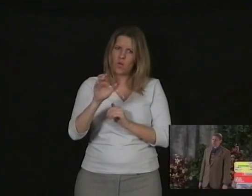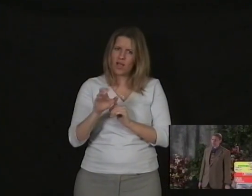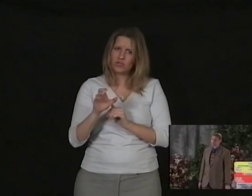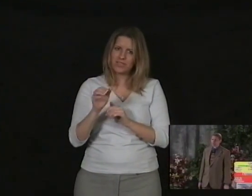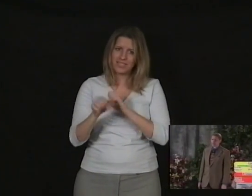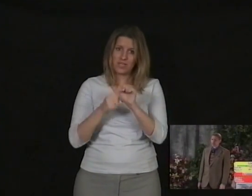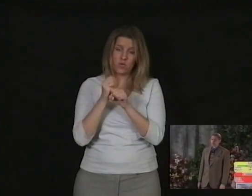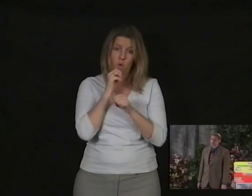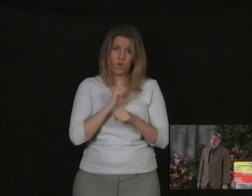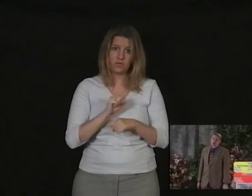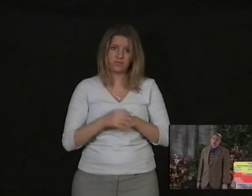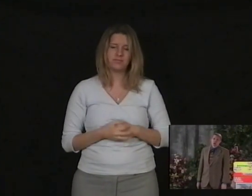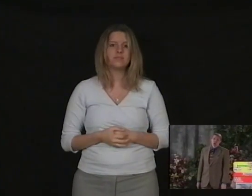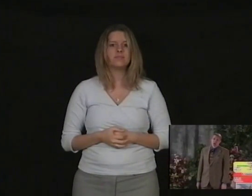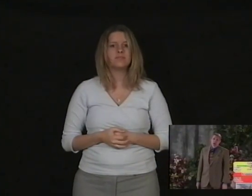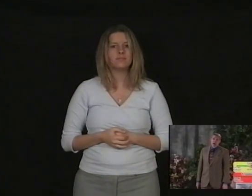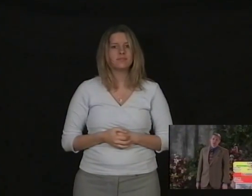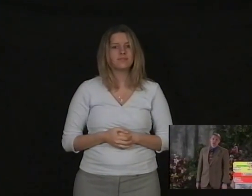years old?